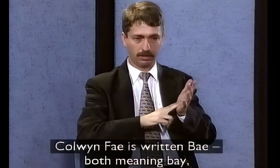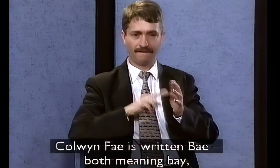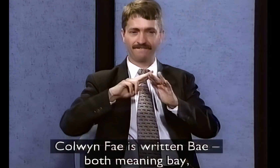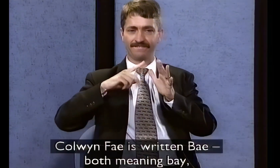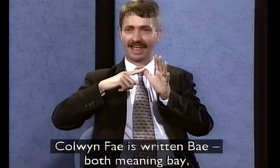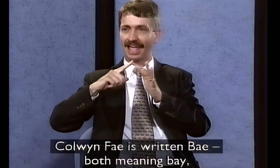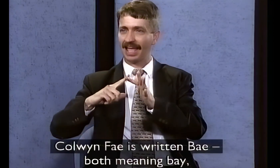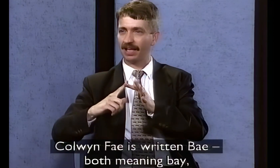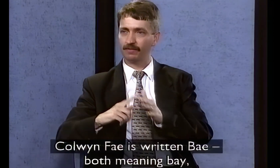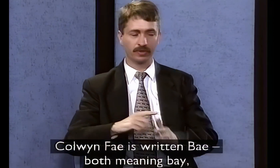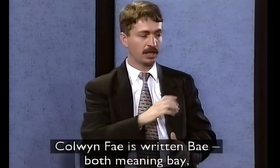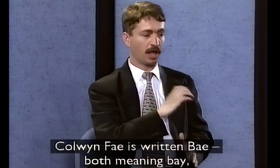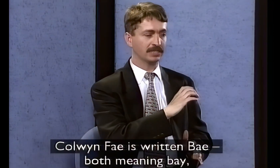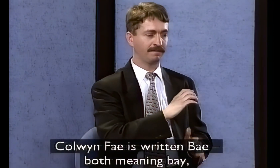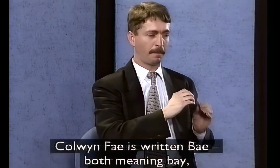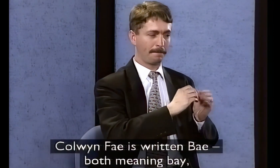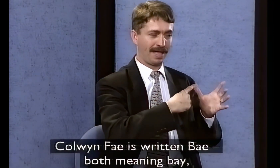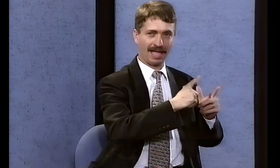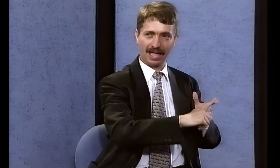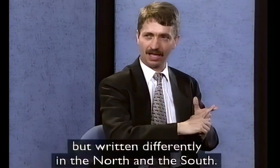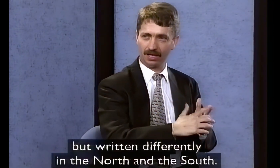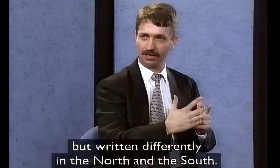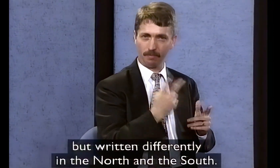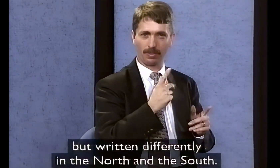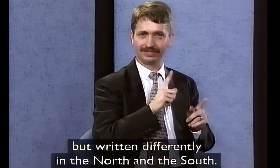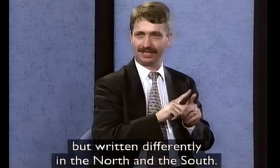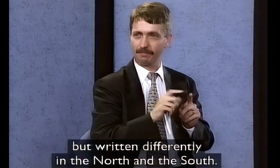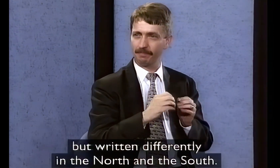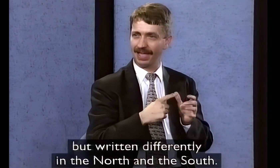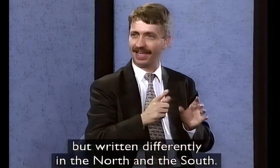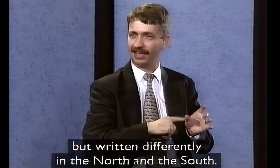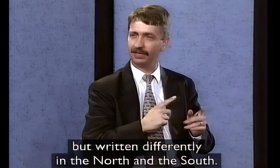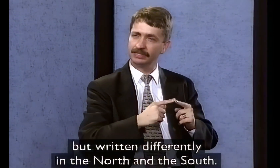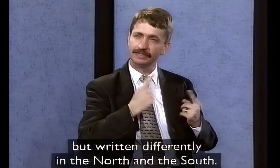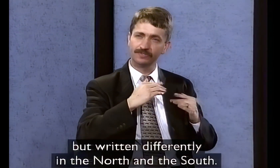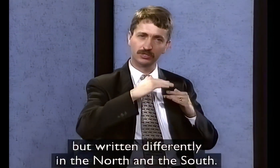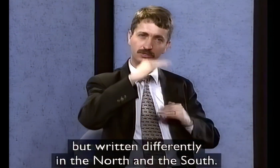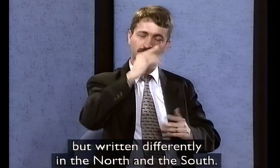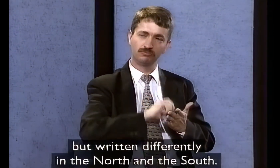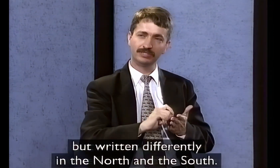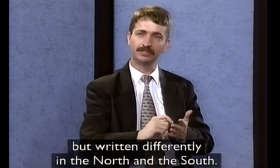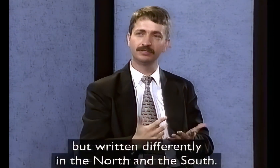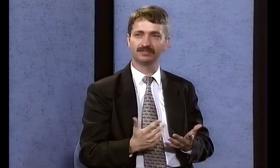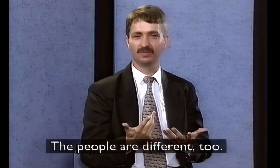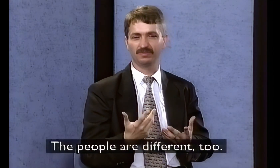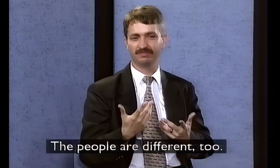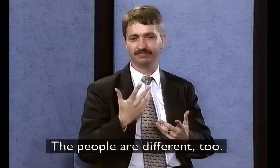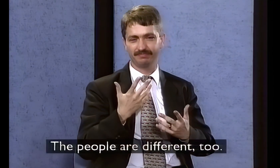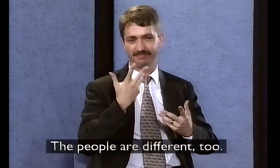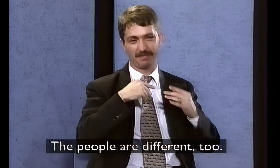written B-A-E, both meaning bay, but written differently in the North and the South. People are